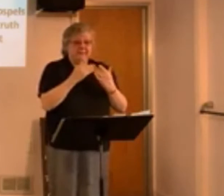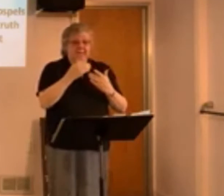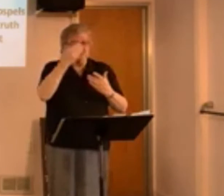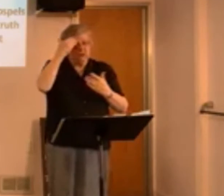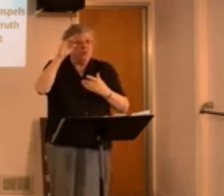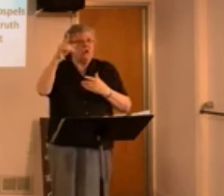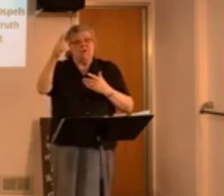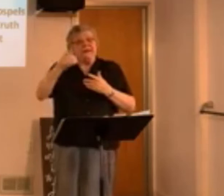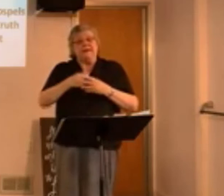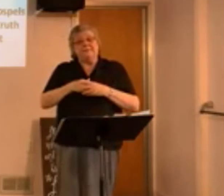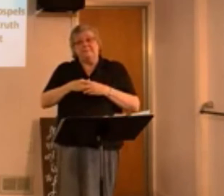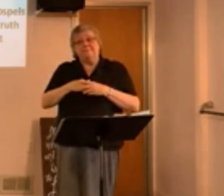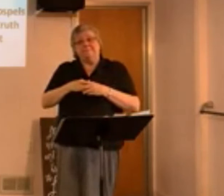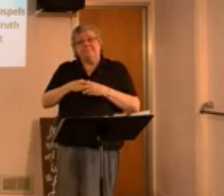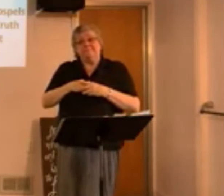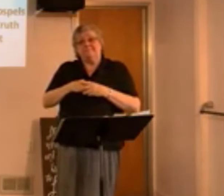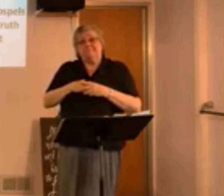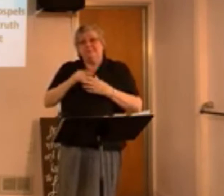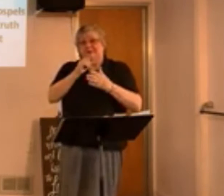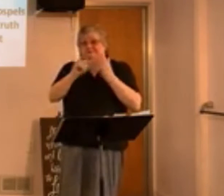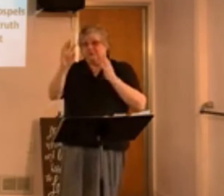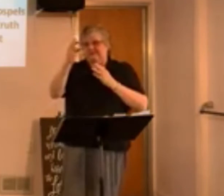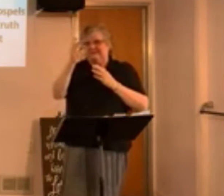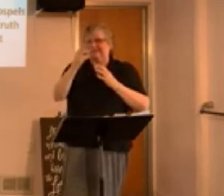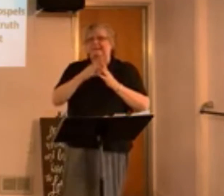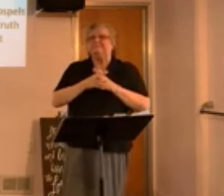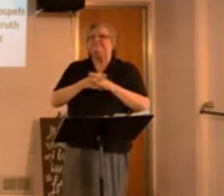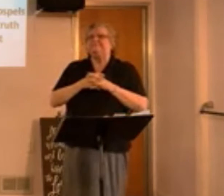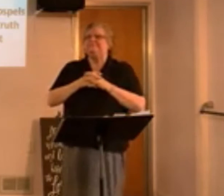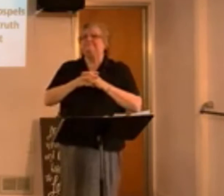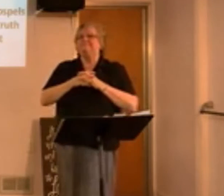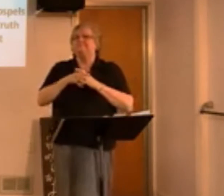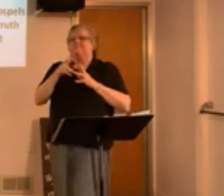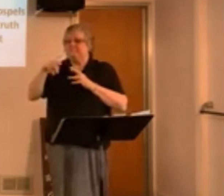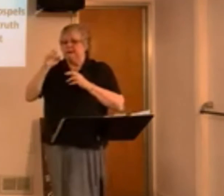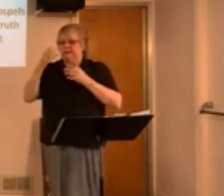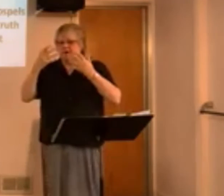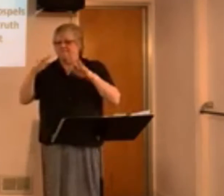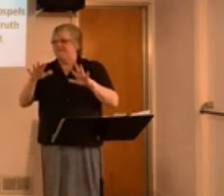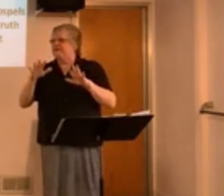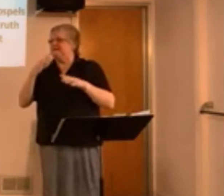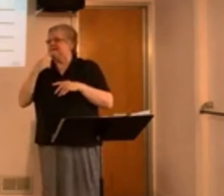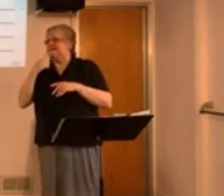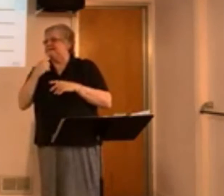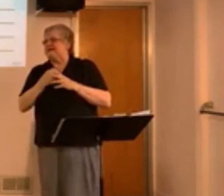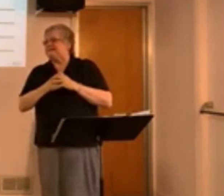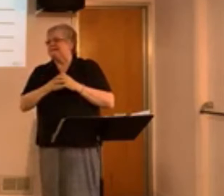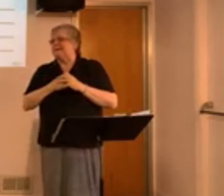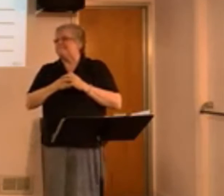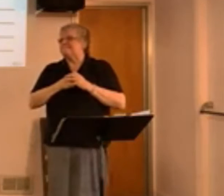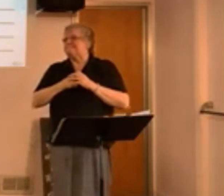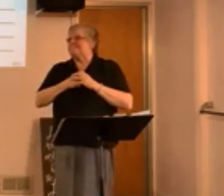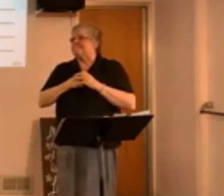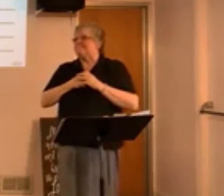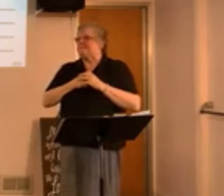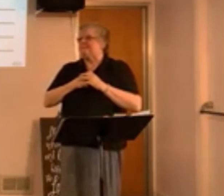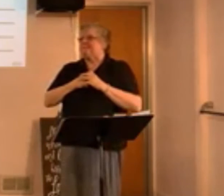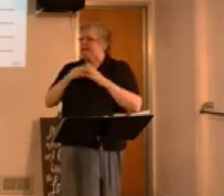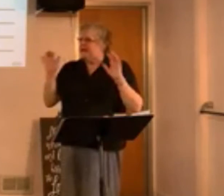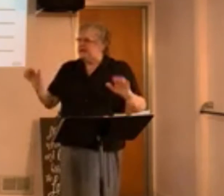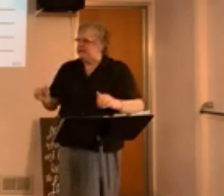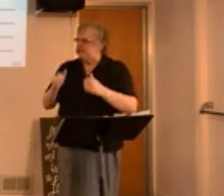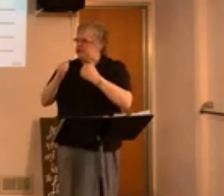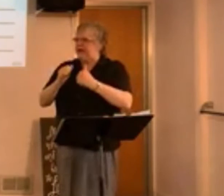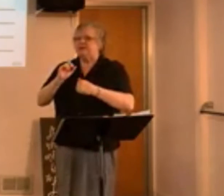So, look at verse 16. Paul wraps up this section of Scripture when he